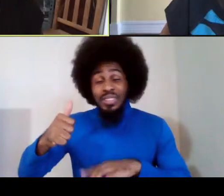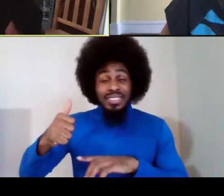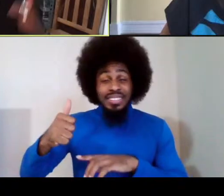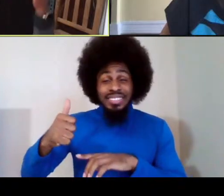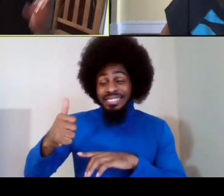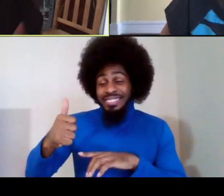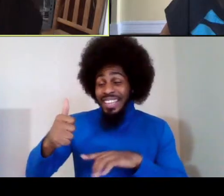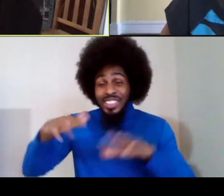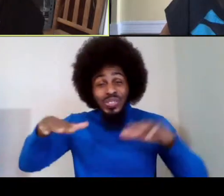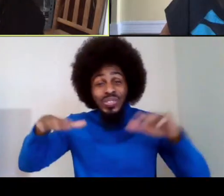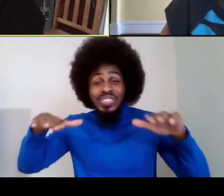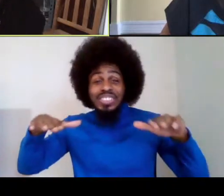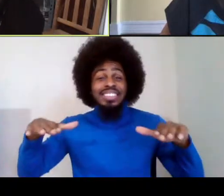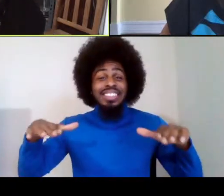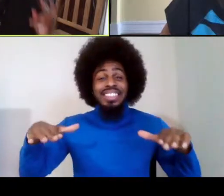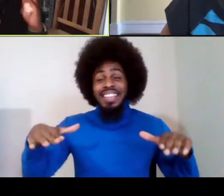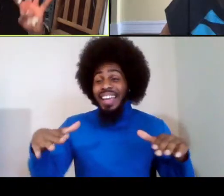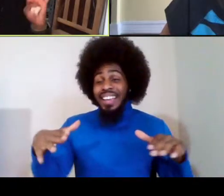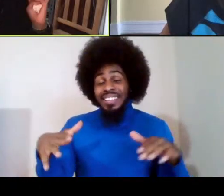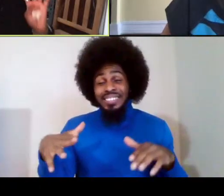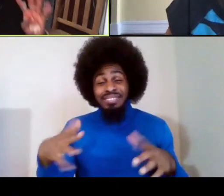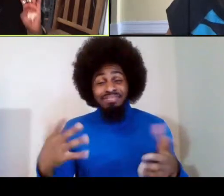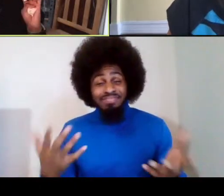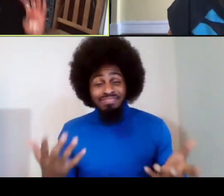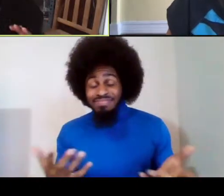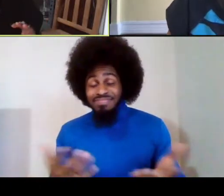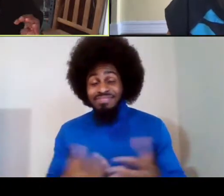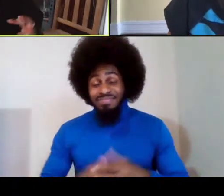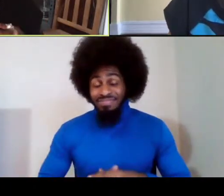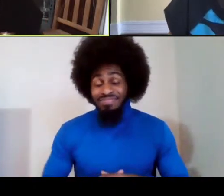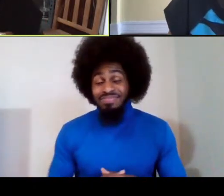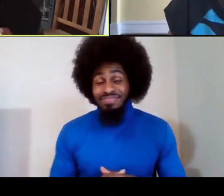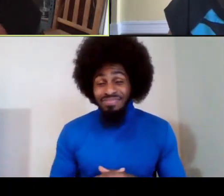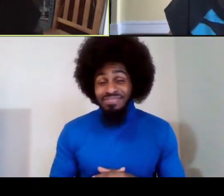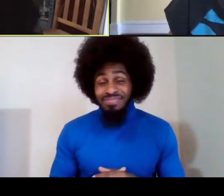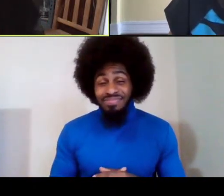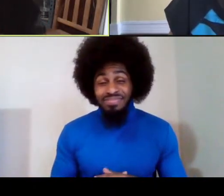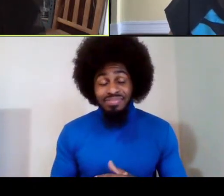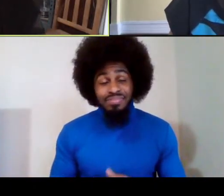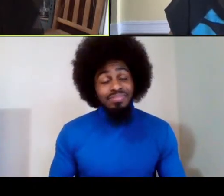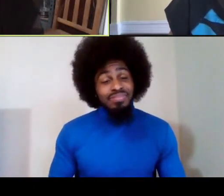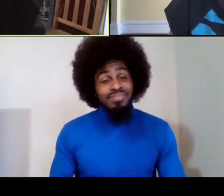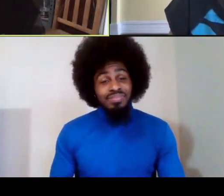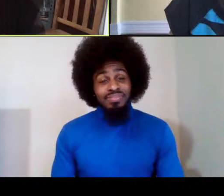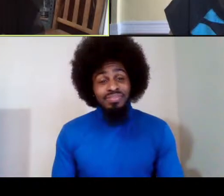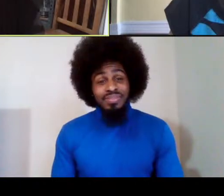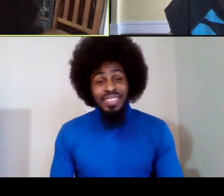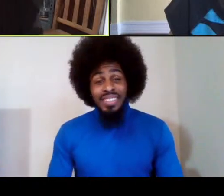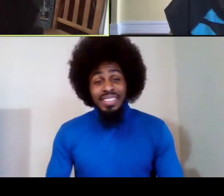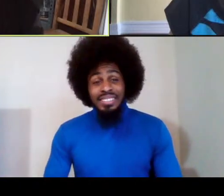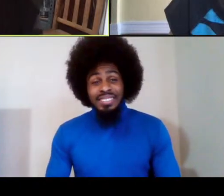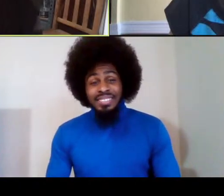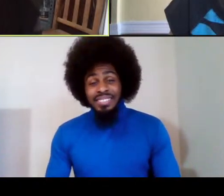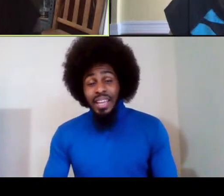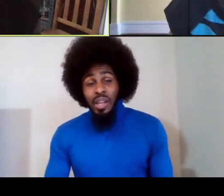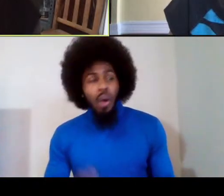to, you're answering the phone. They send them over to me. Like, you ain't got no kids, deal